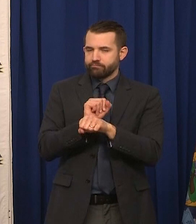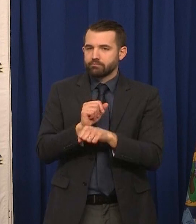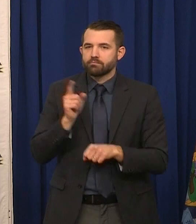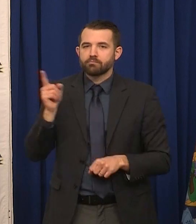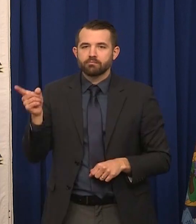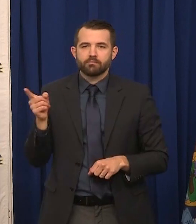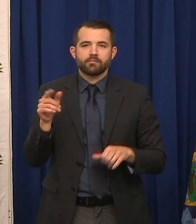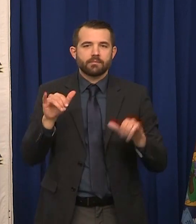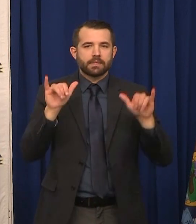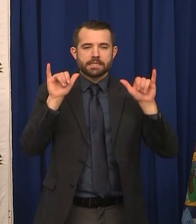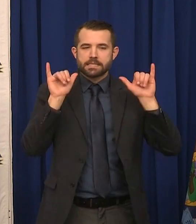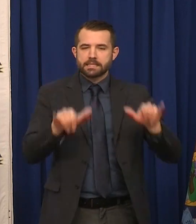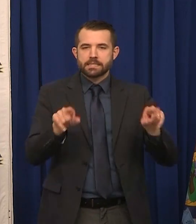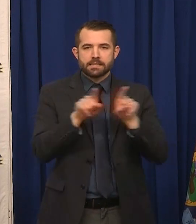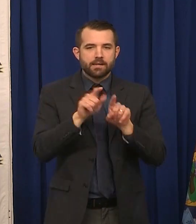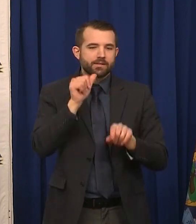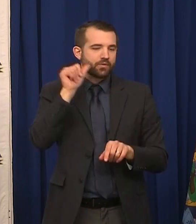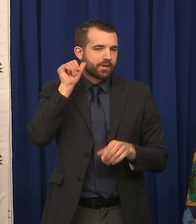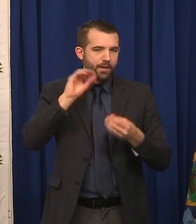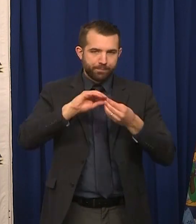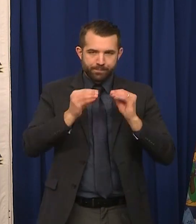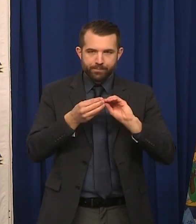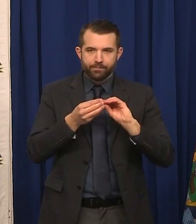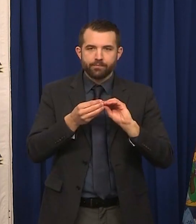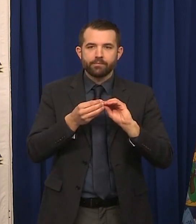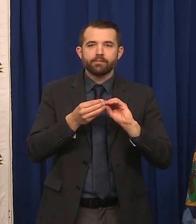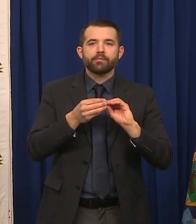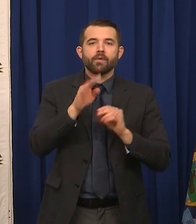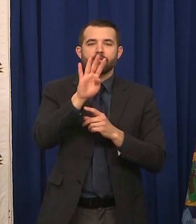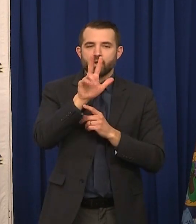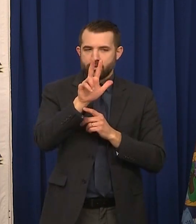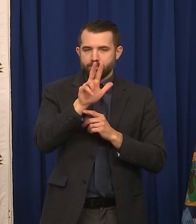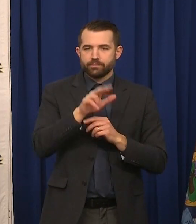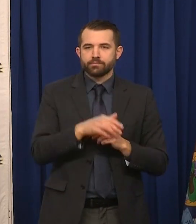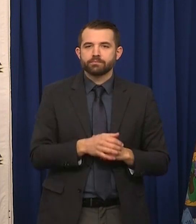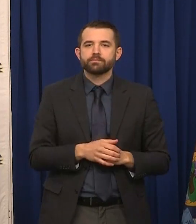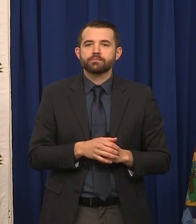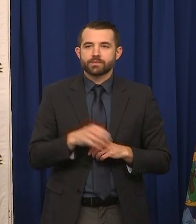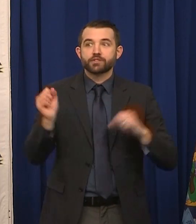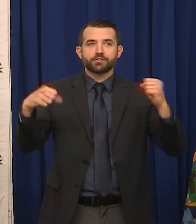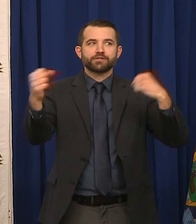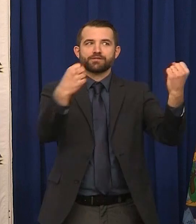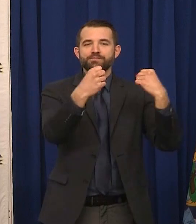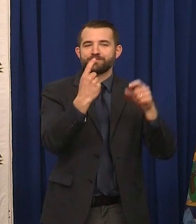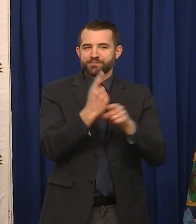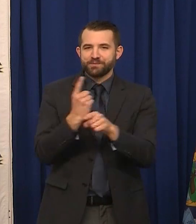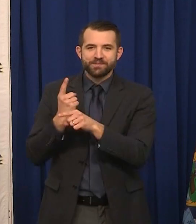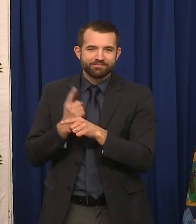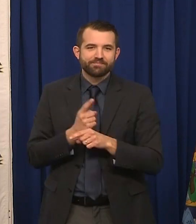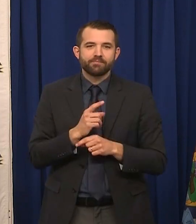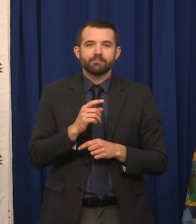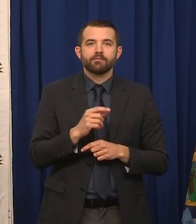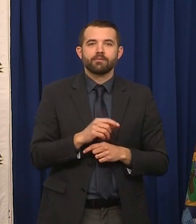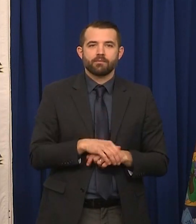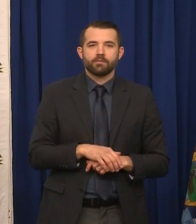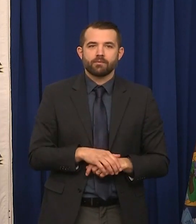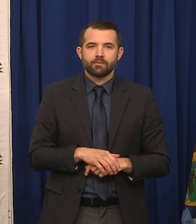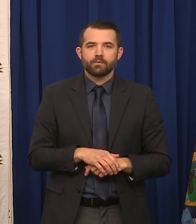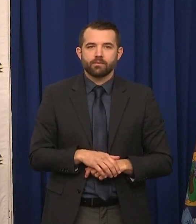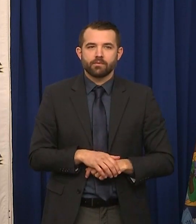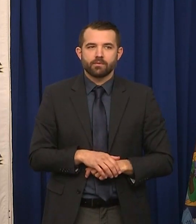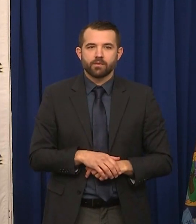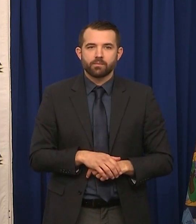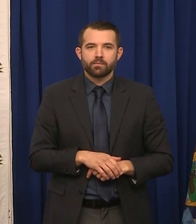yesterday's number, which I believe was 43 healthcare workers. So since yesterday, there have been no new healthcare workers identified. Do you